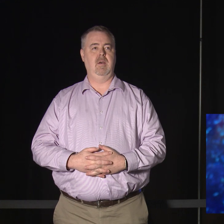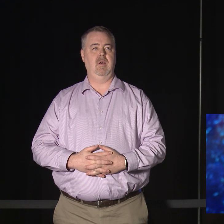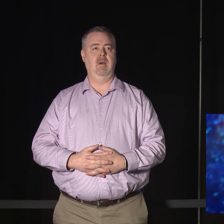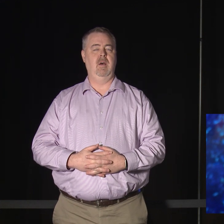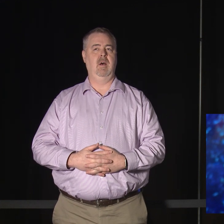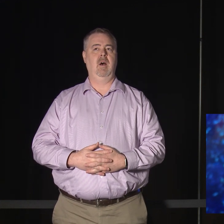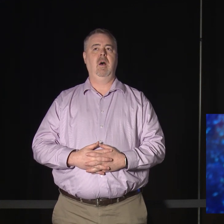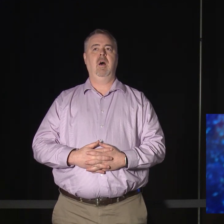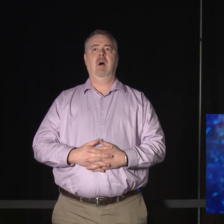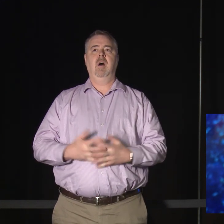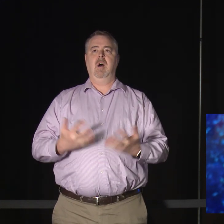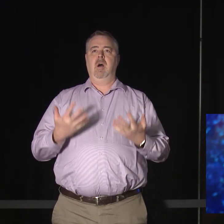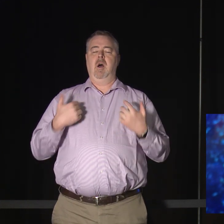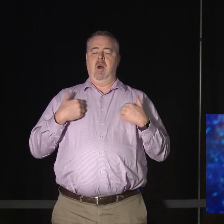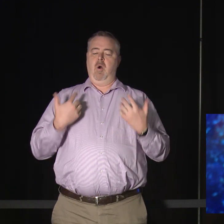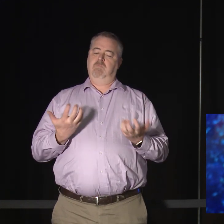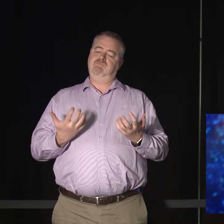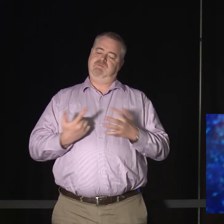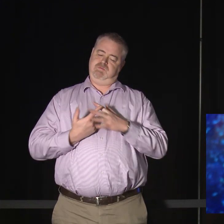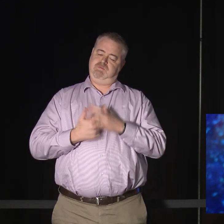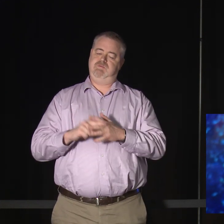I want to begin this evening